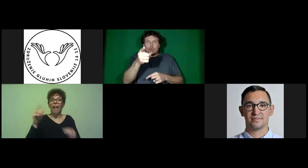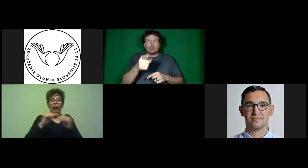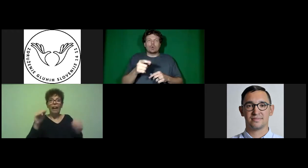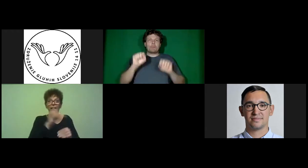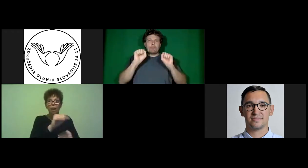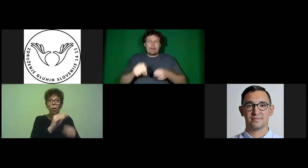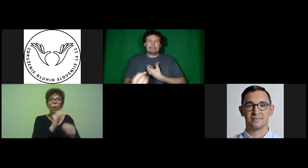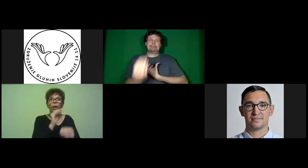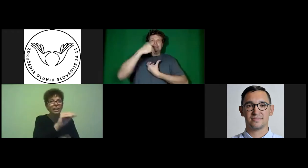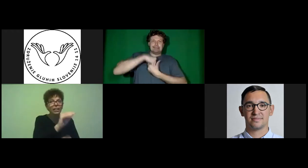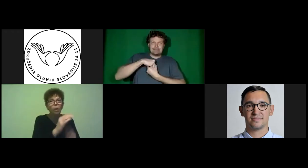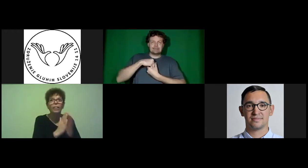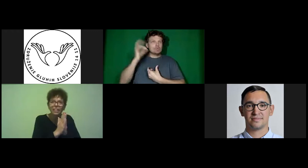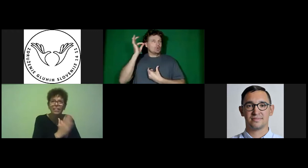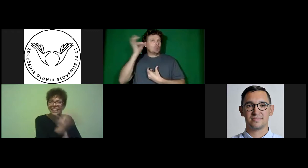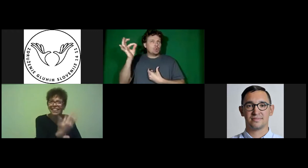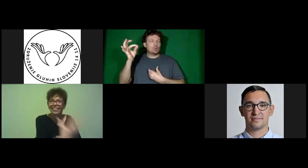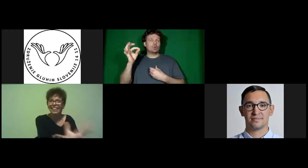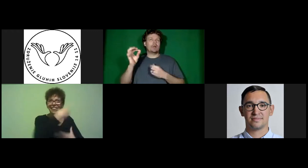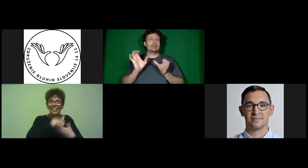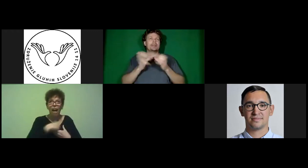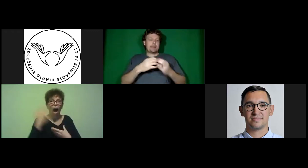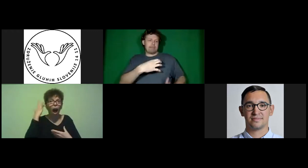and he selected me. He came up to me and he said,